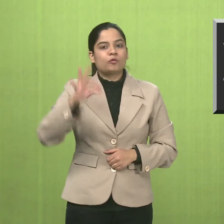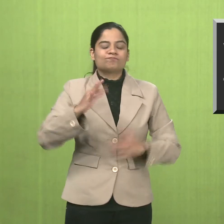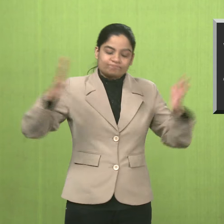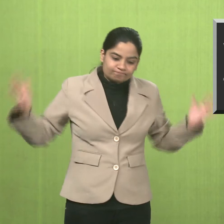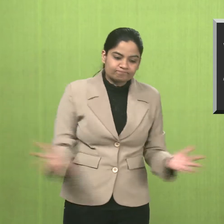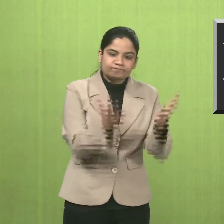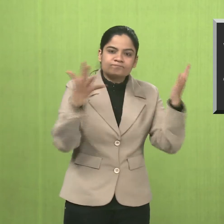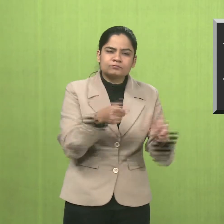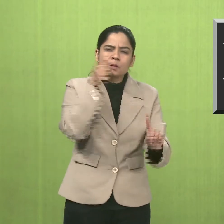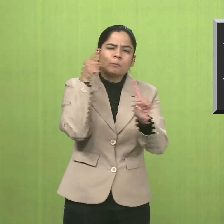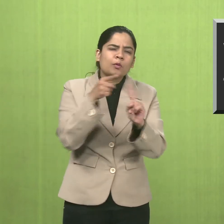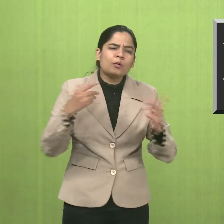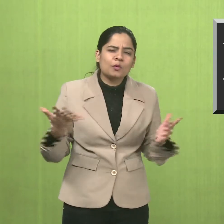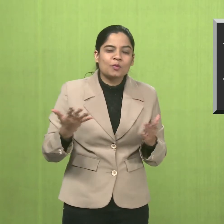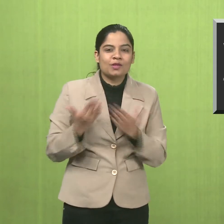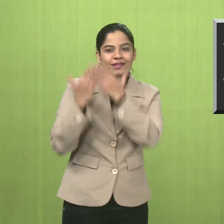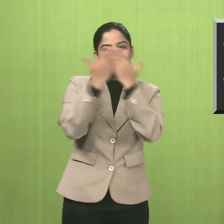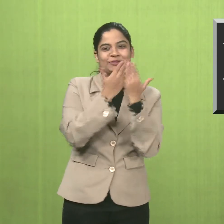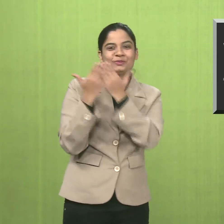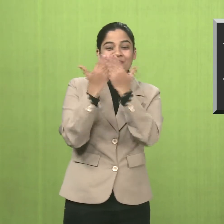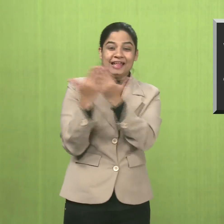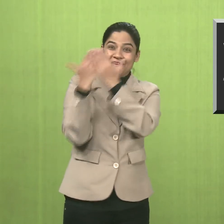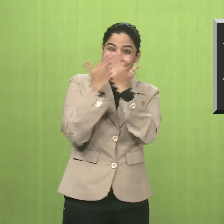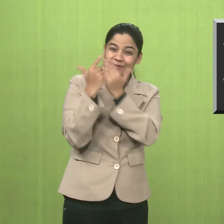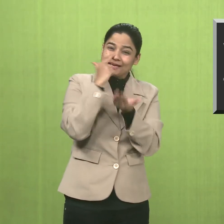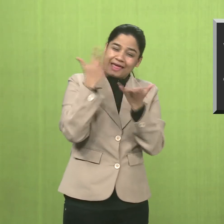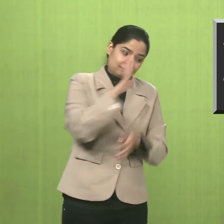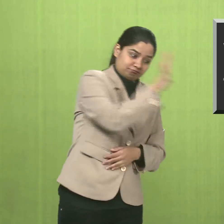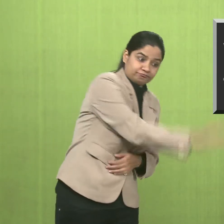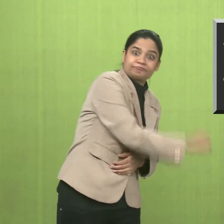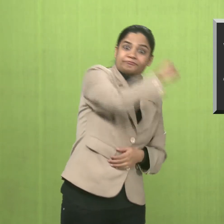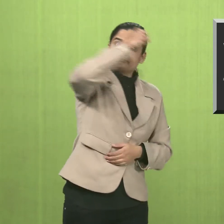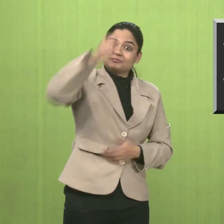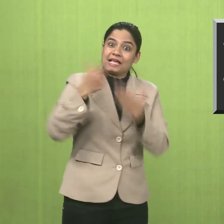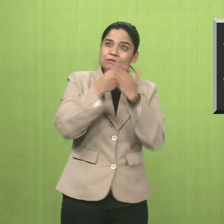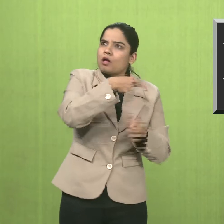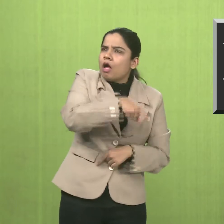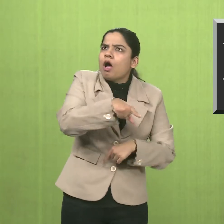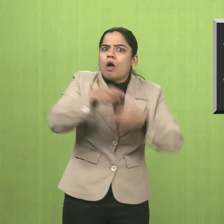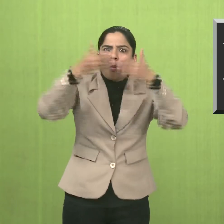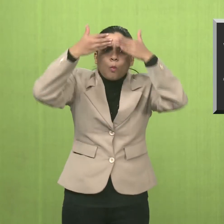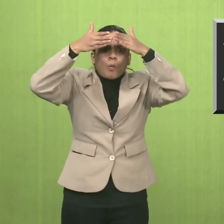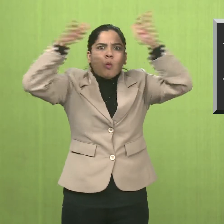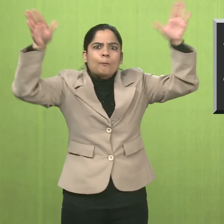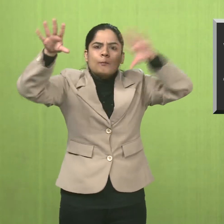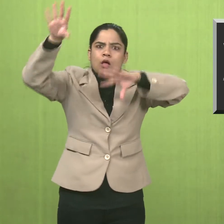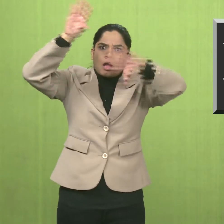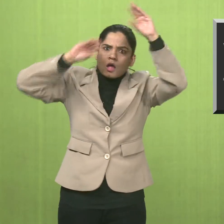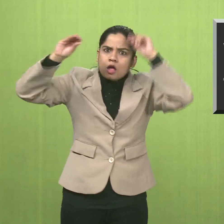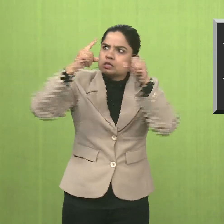What is the role of education here? Education awareness among girls is very, very important. They